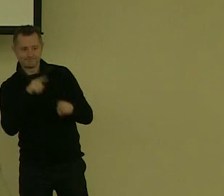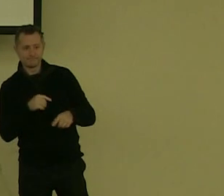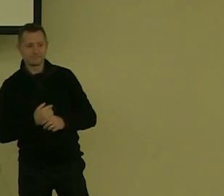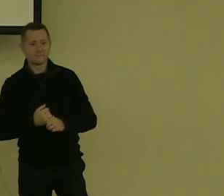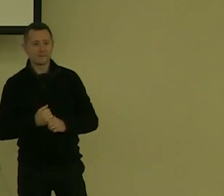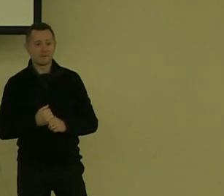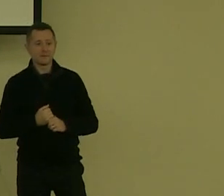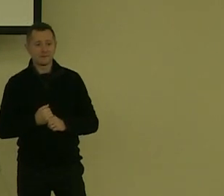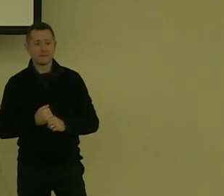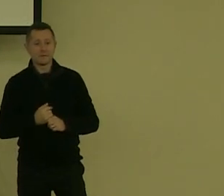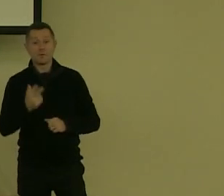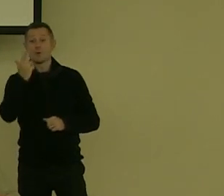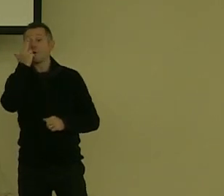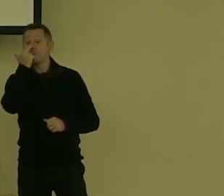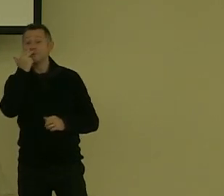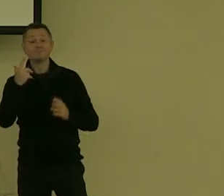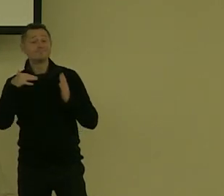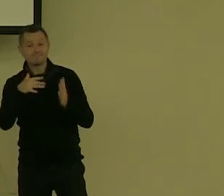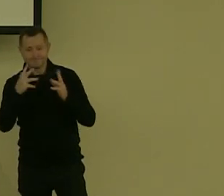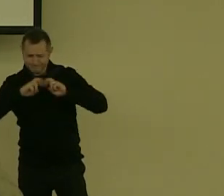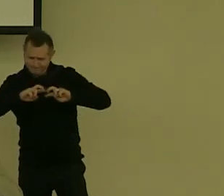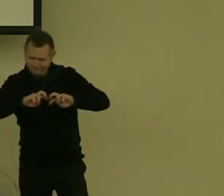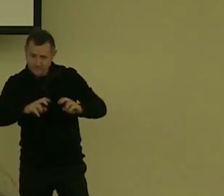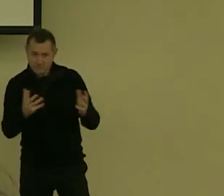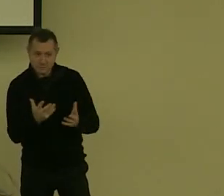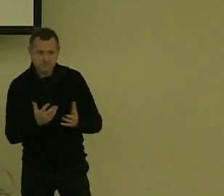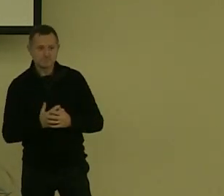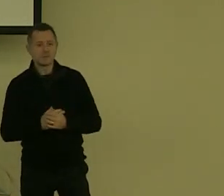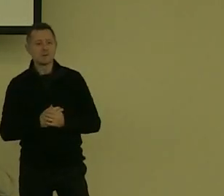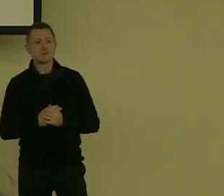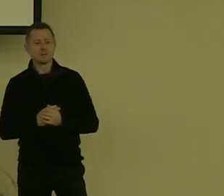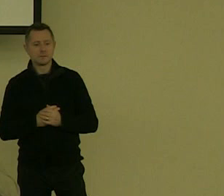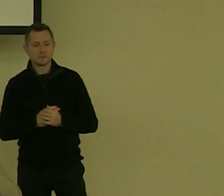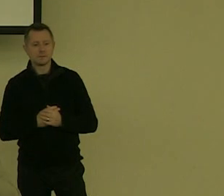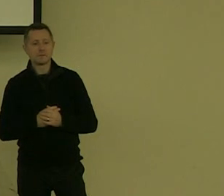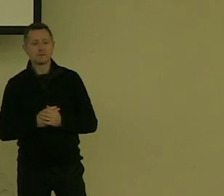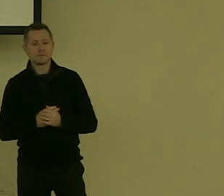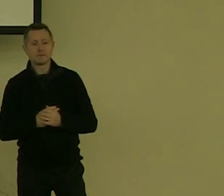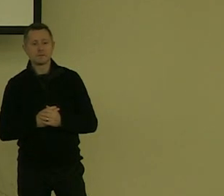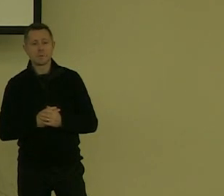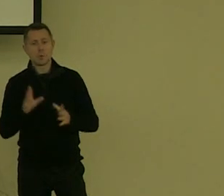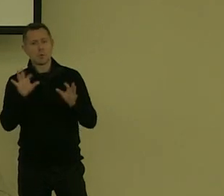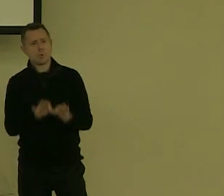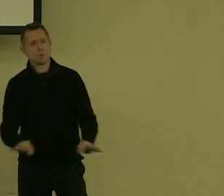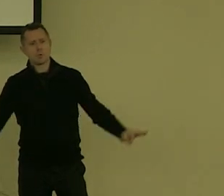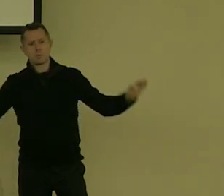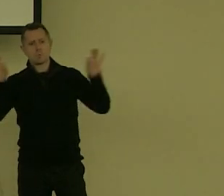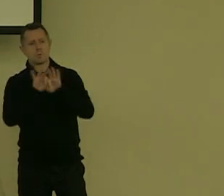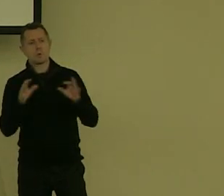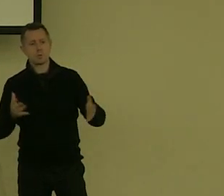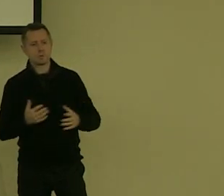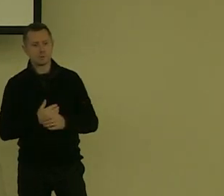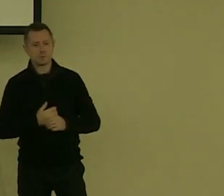agree. Because what we saw happening on this very mainstream global stage is a sense of